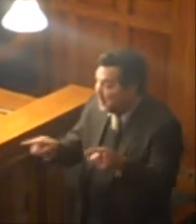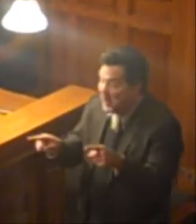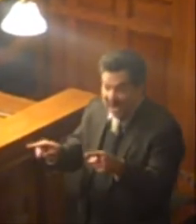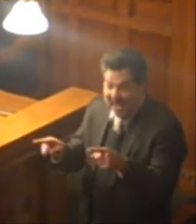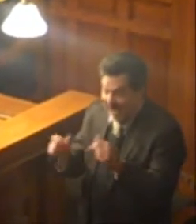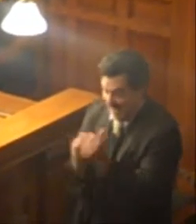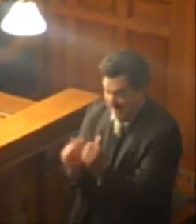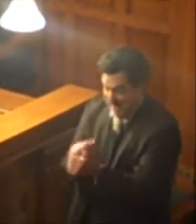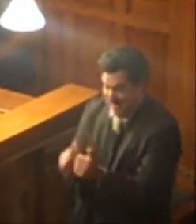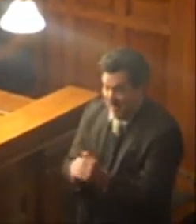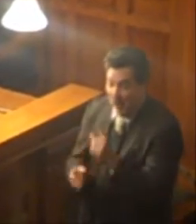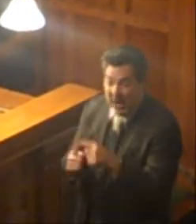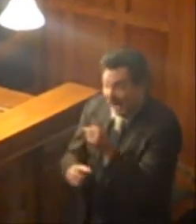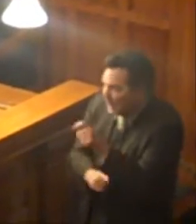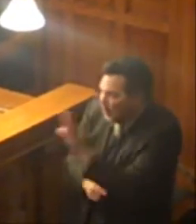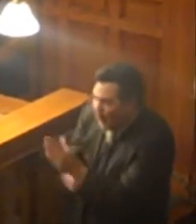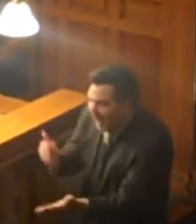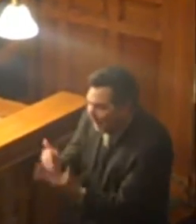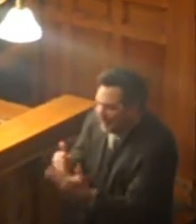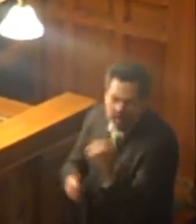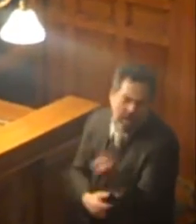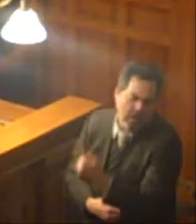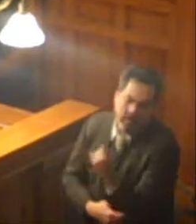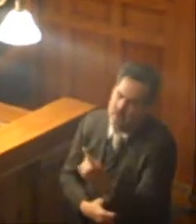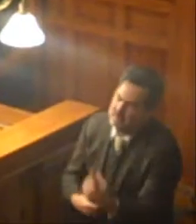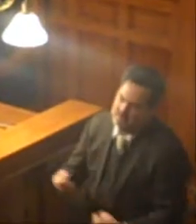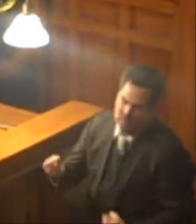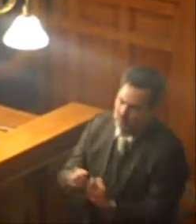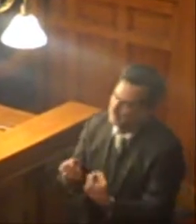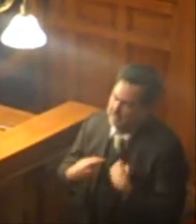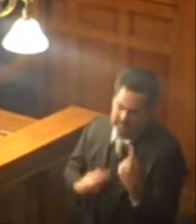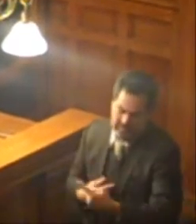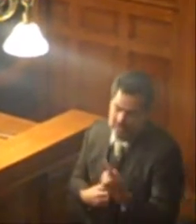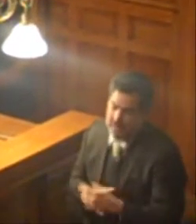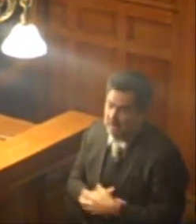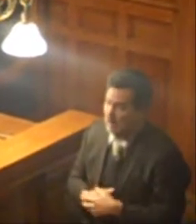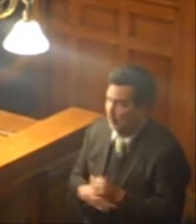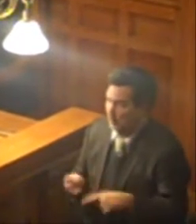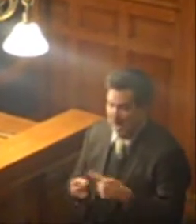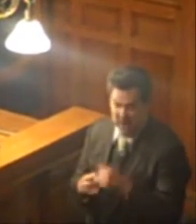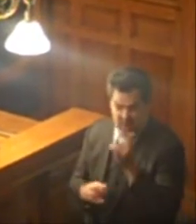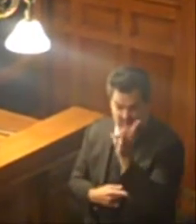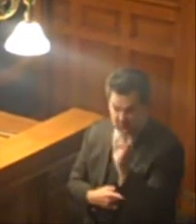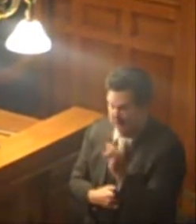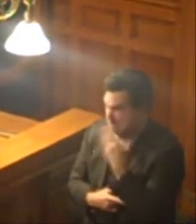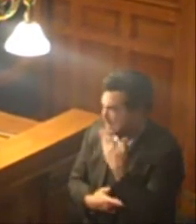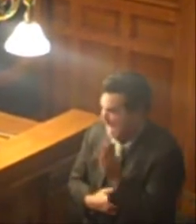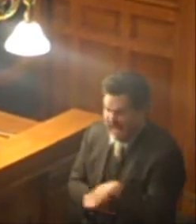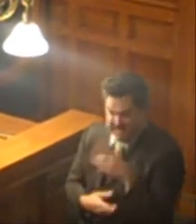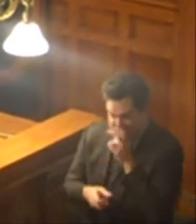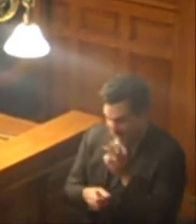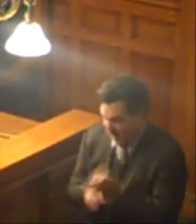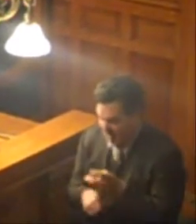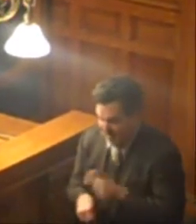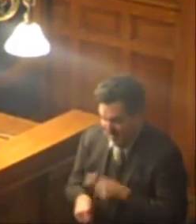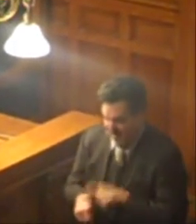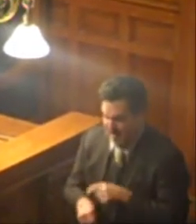Whenever I needed your help, you were there. And when the chips were down and many